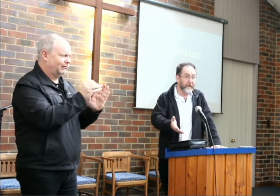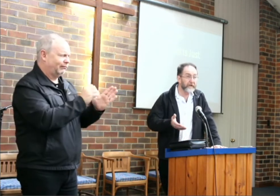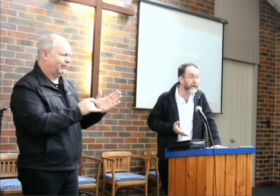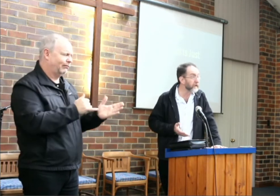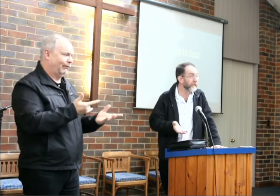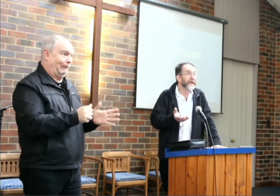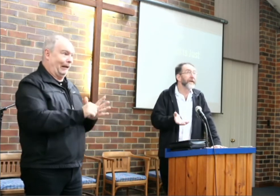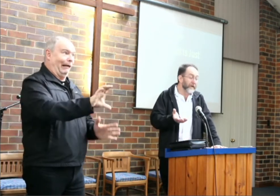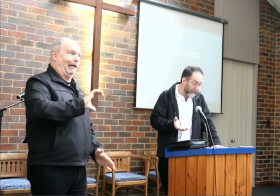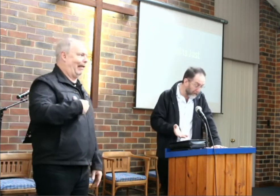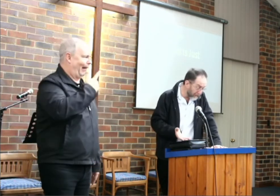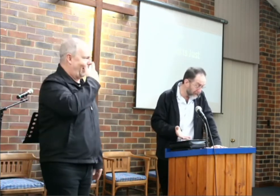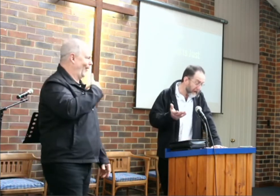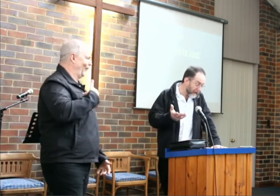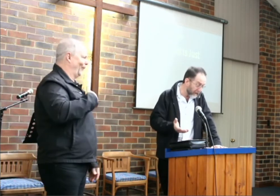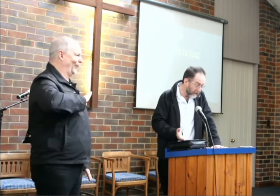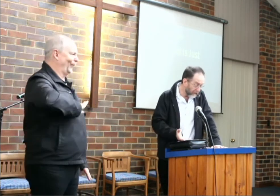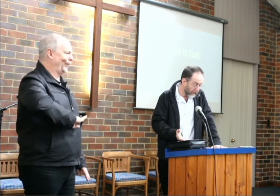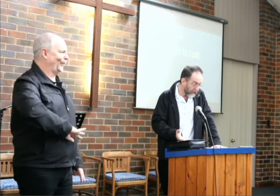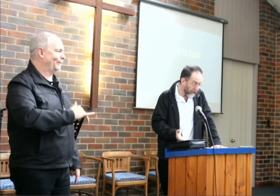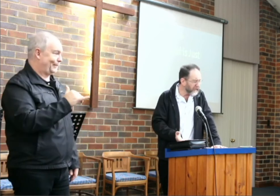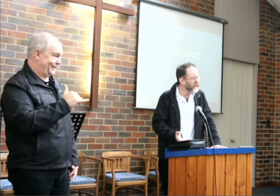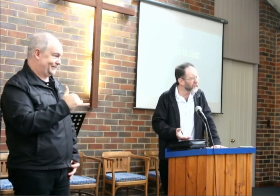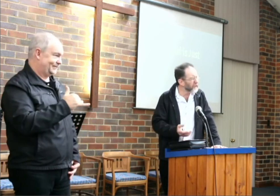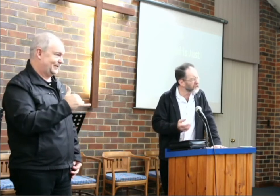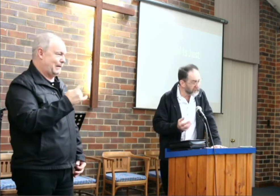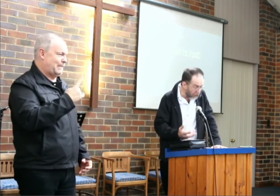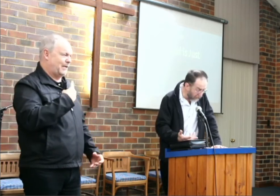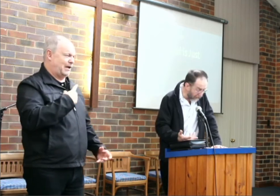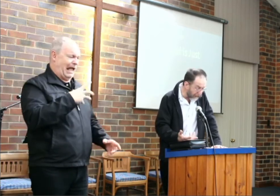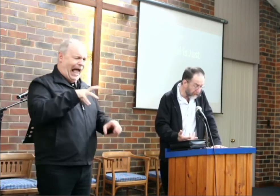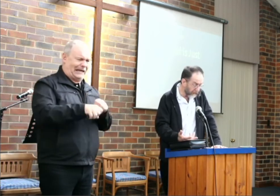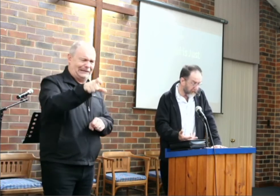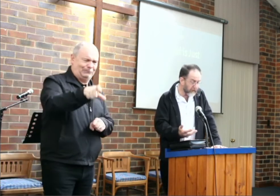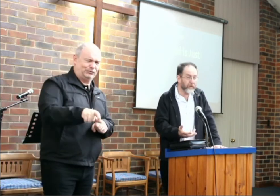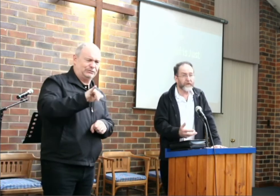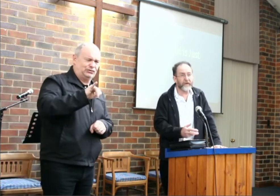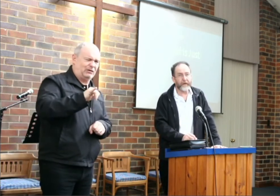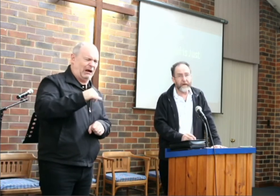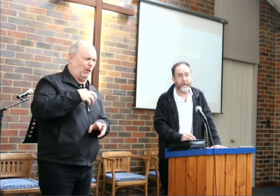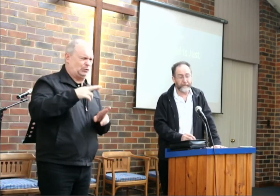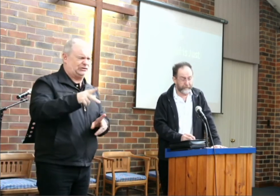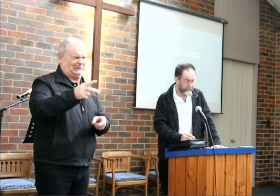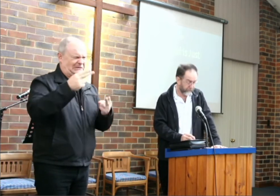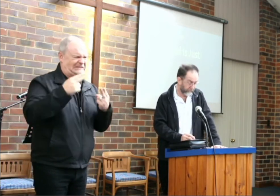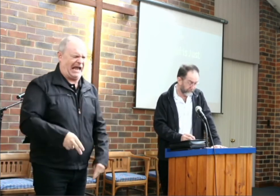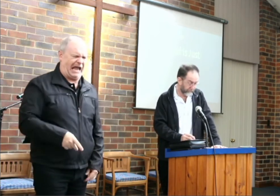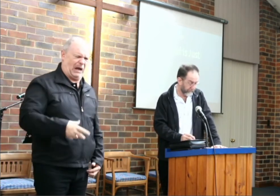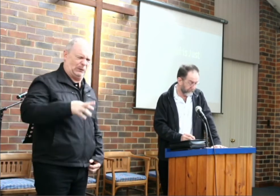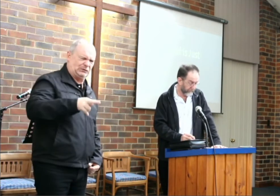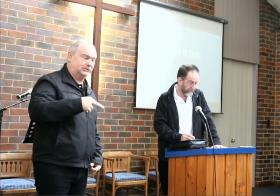And you get your money and you think, hey, you got away with that one. Yeah. Hate someone so bad that you wish they were dead.